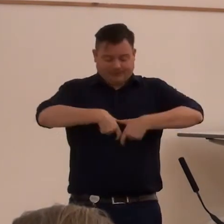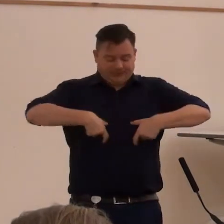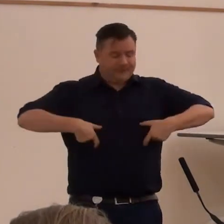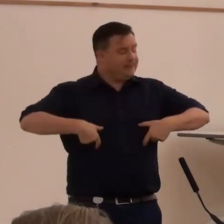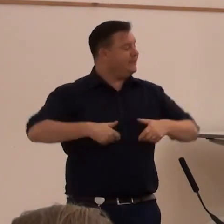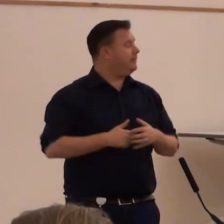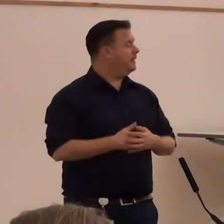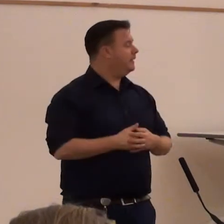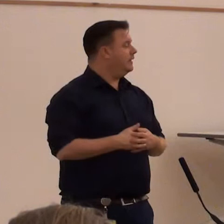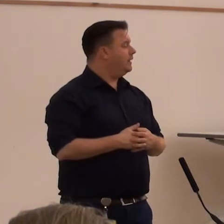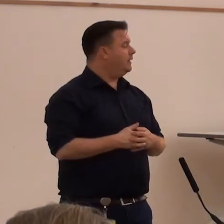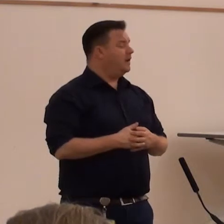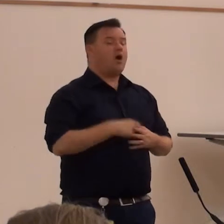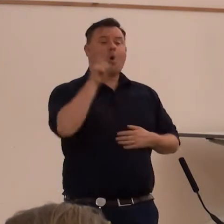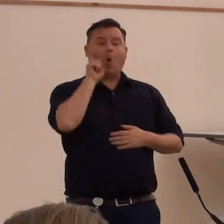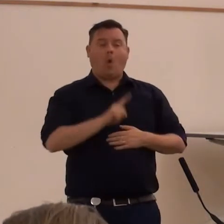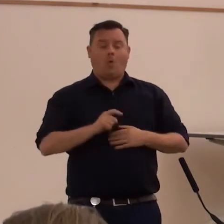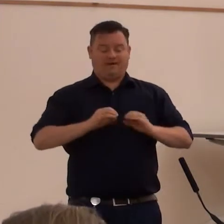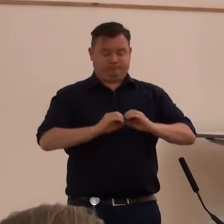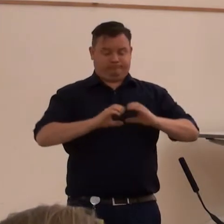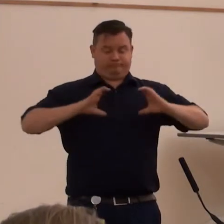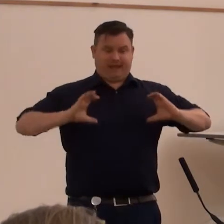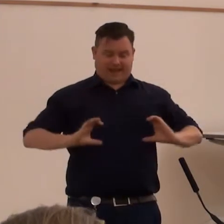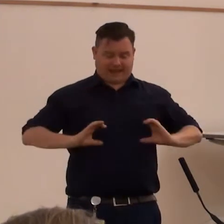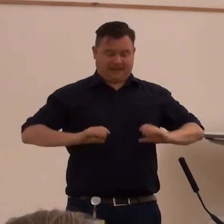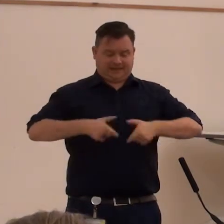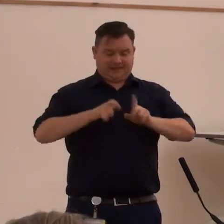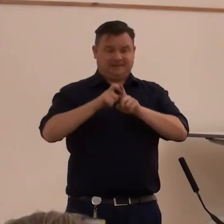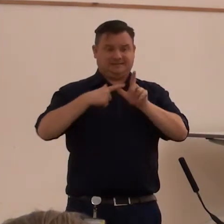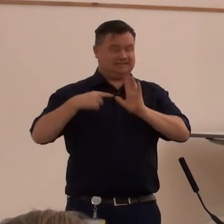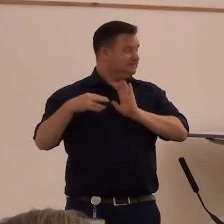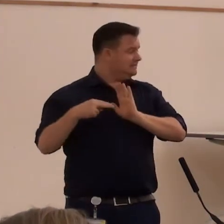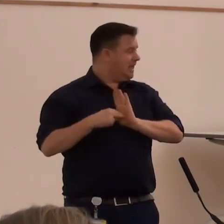it's just always large block capitals. And it's a